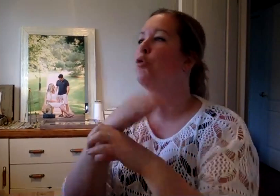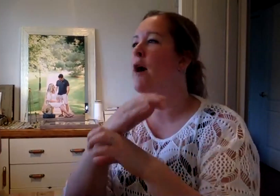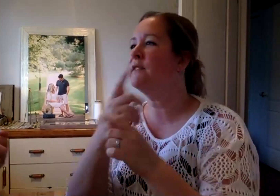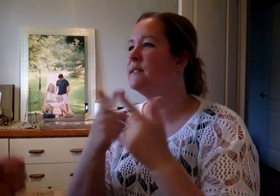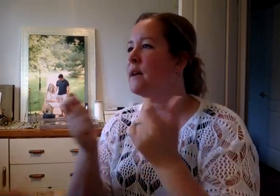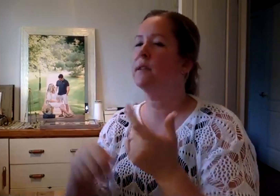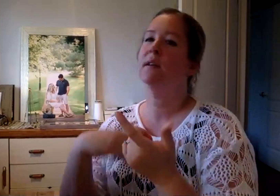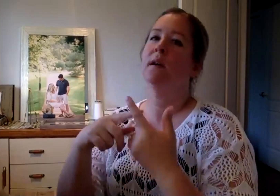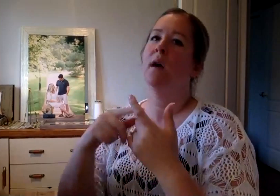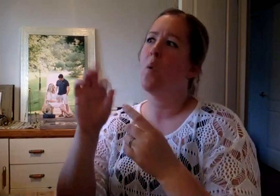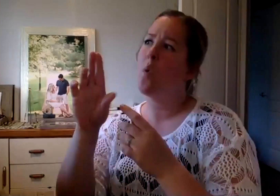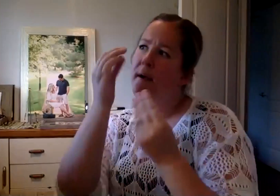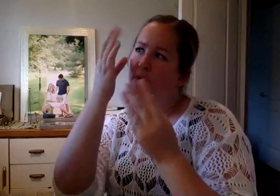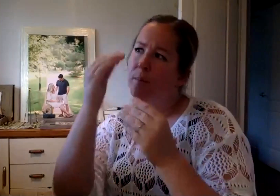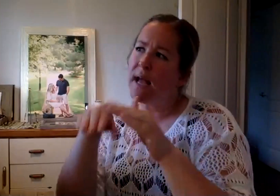different things.